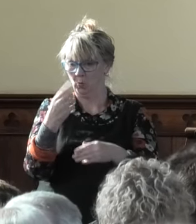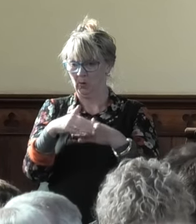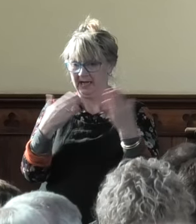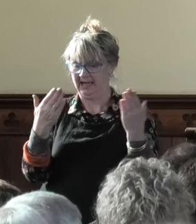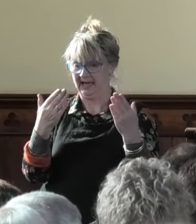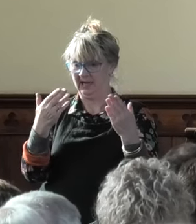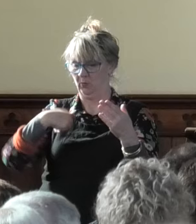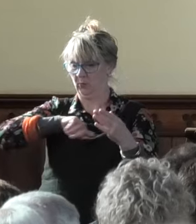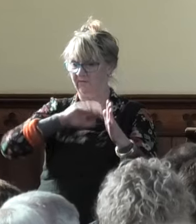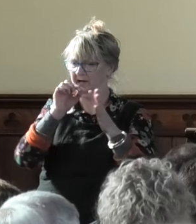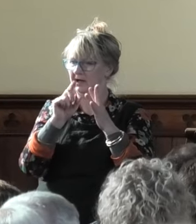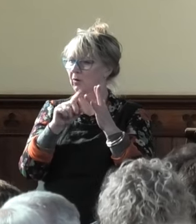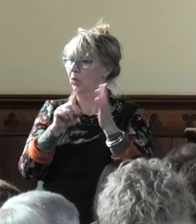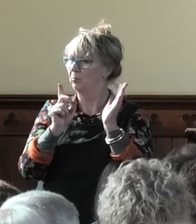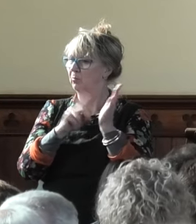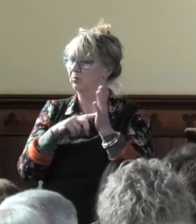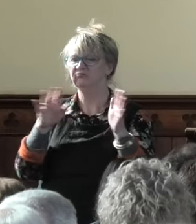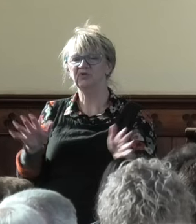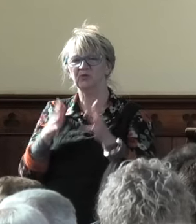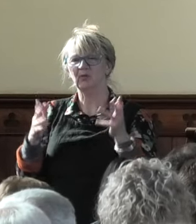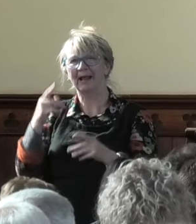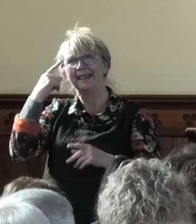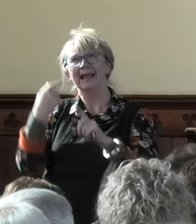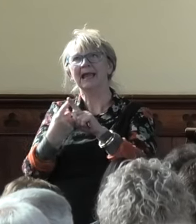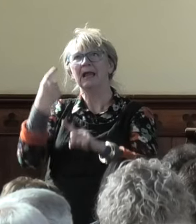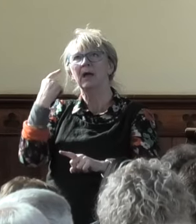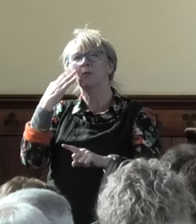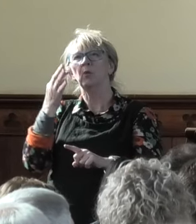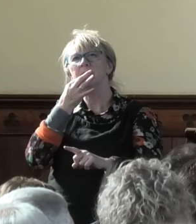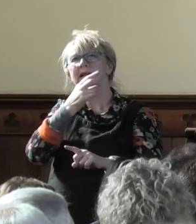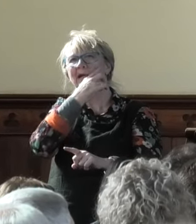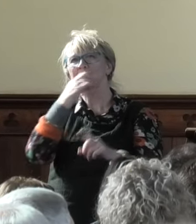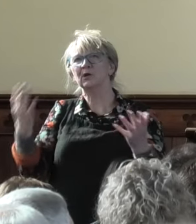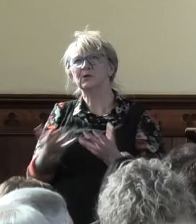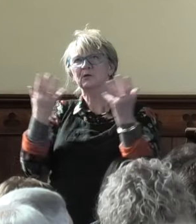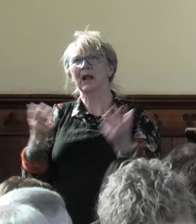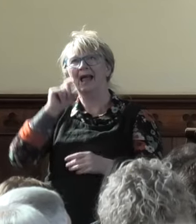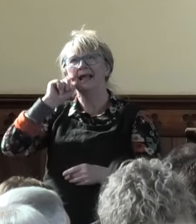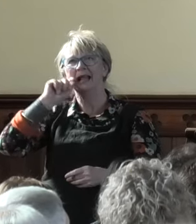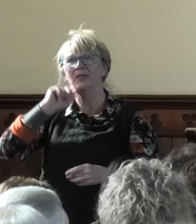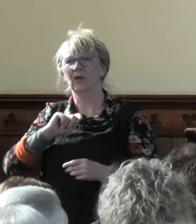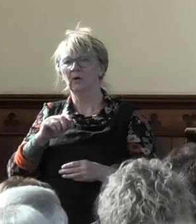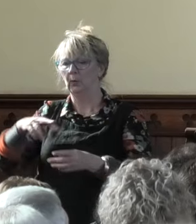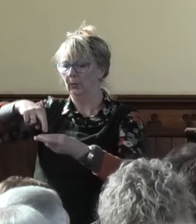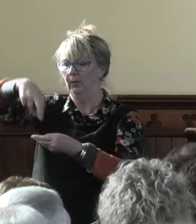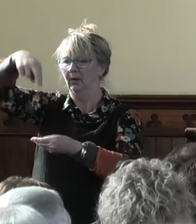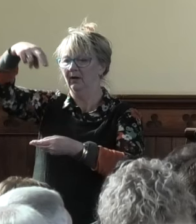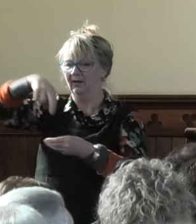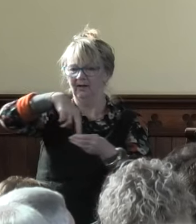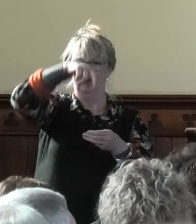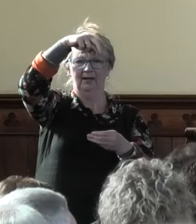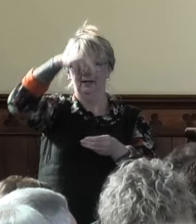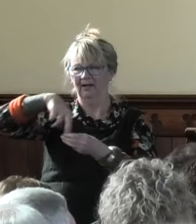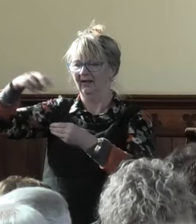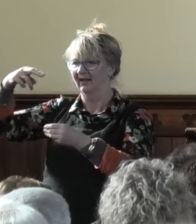pool, reminiscing about how when we were little girls playing in the water, we could imagine ourselves to be really good at ballet or